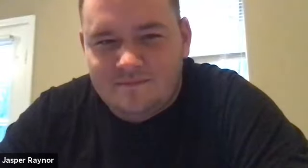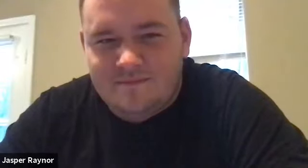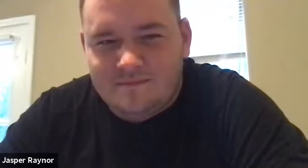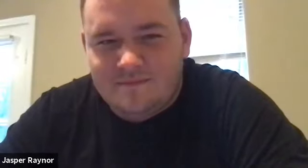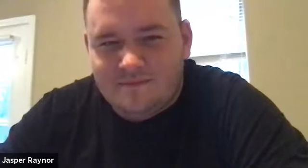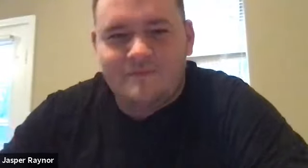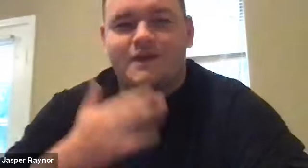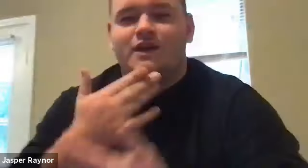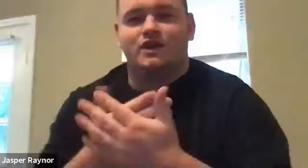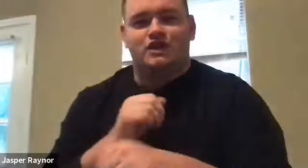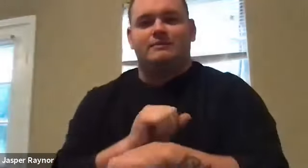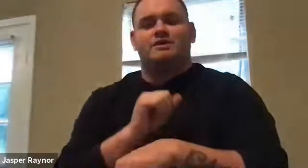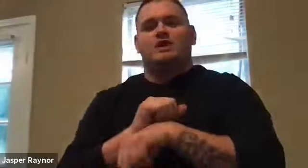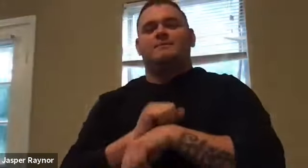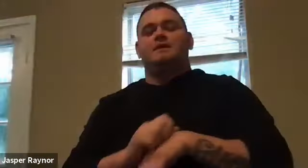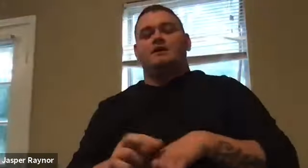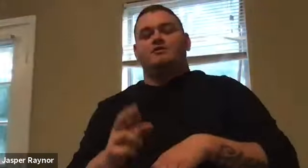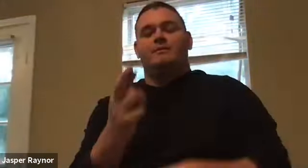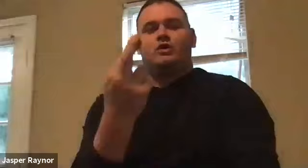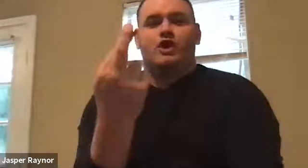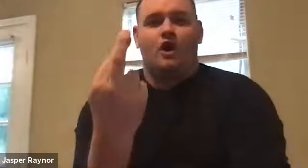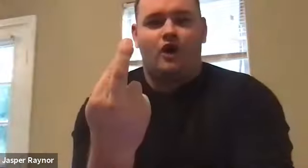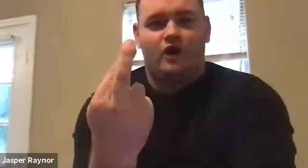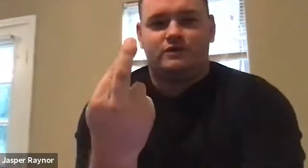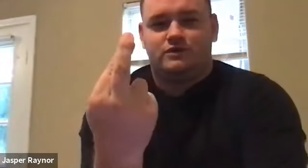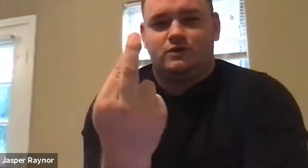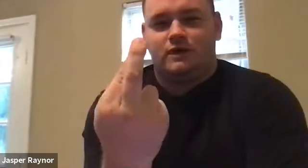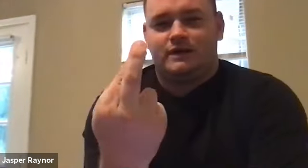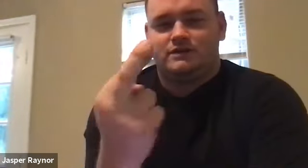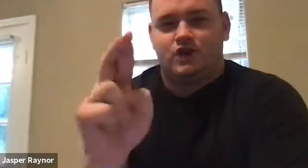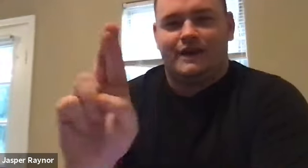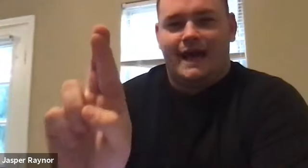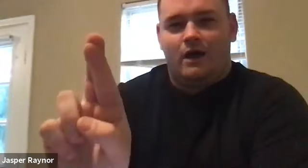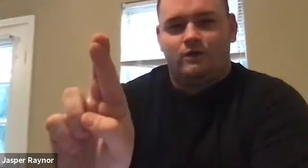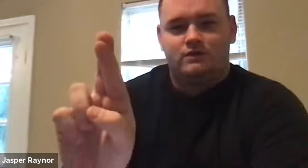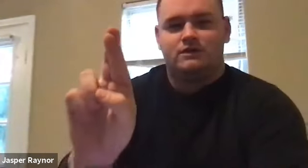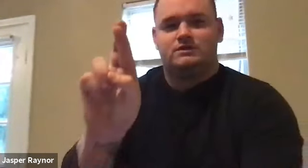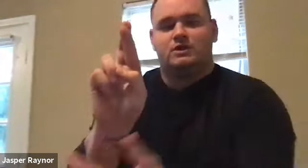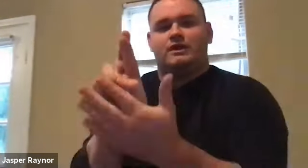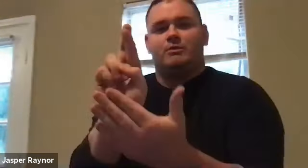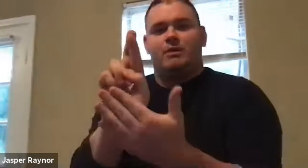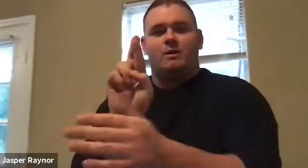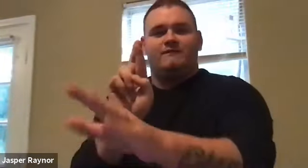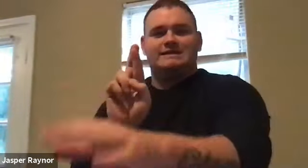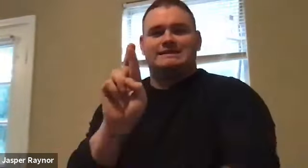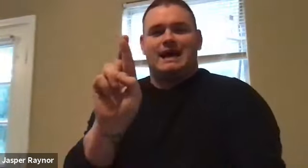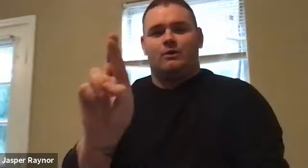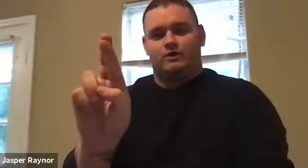P-L. Good job, good job. And remember on your R, you want to tone it out so that your palm faces outward.